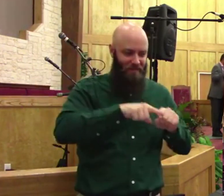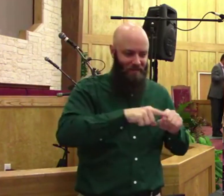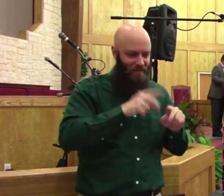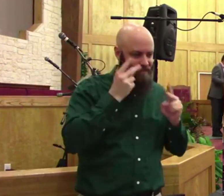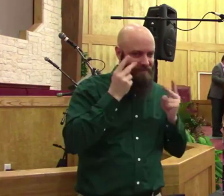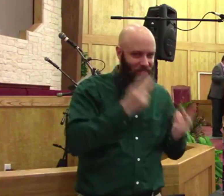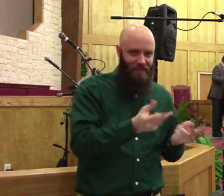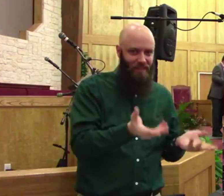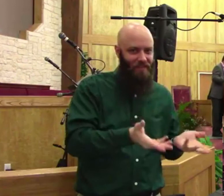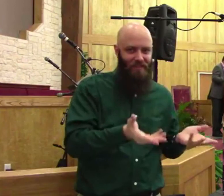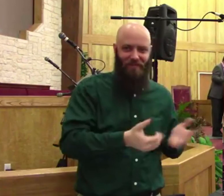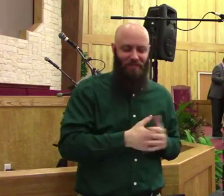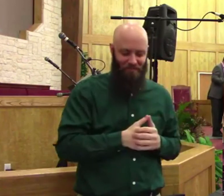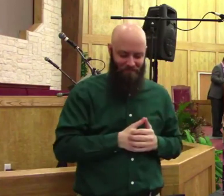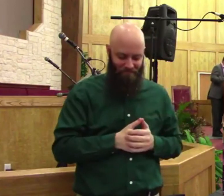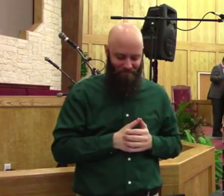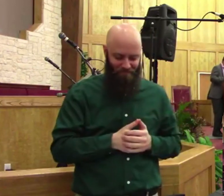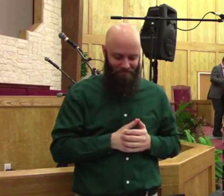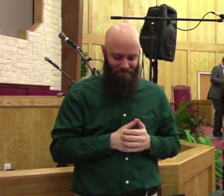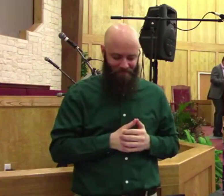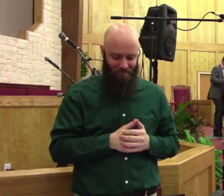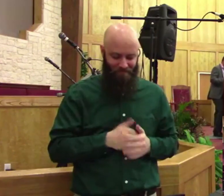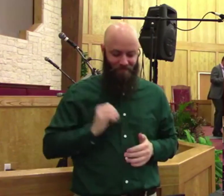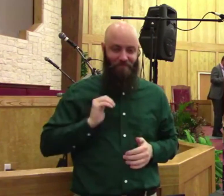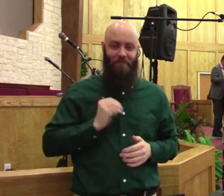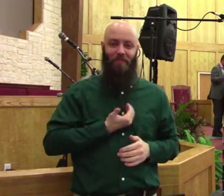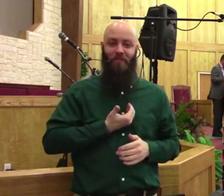sight, this mountain shall.